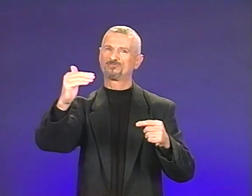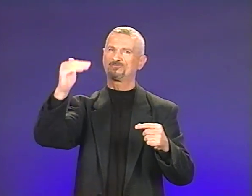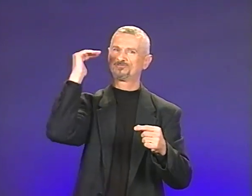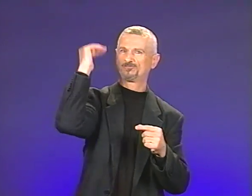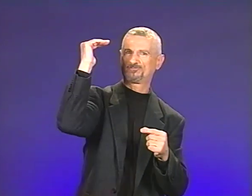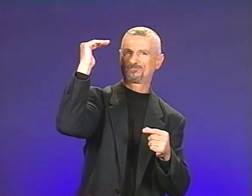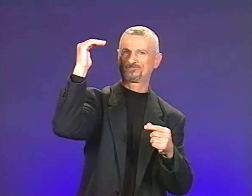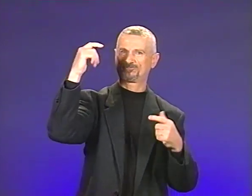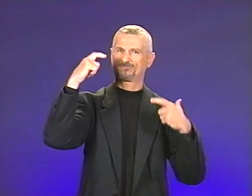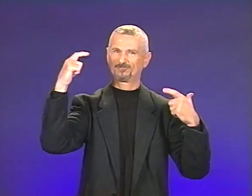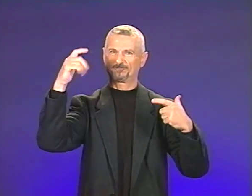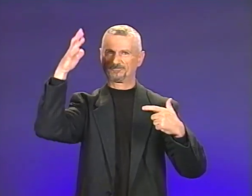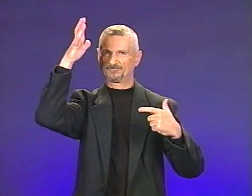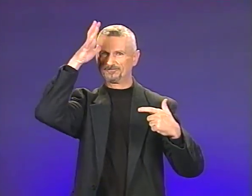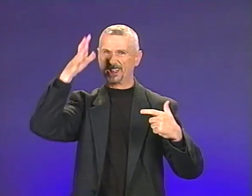this.